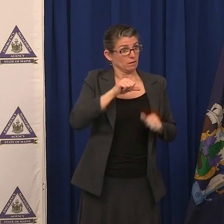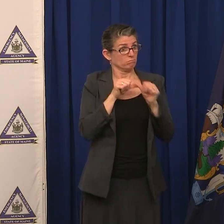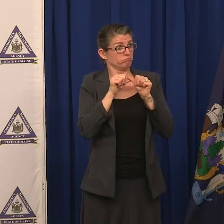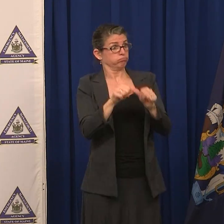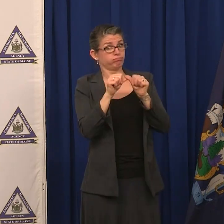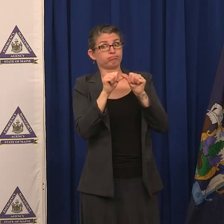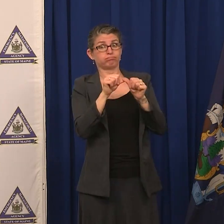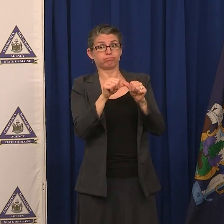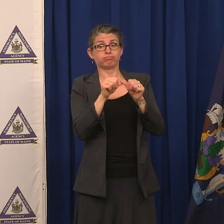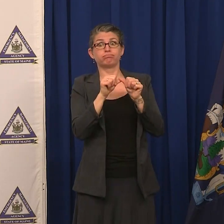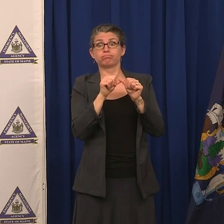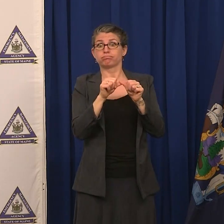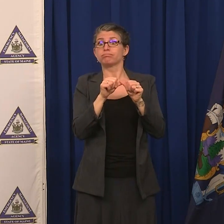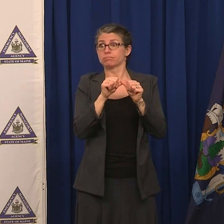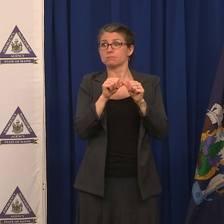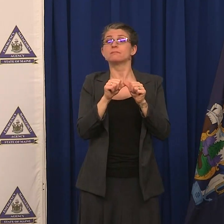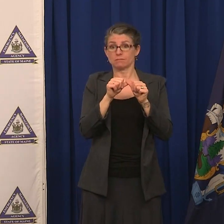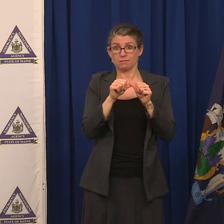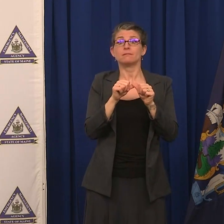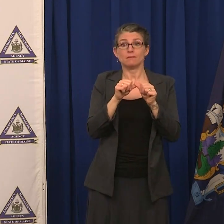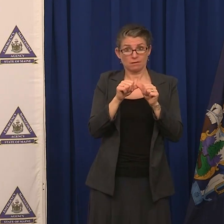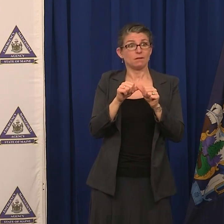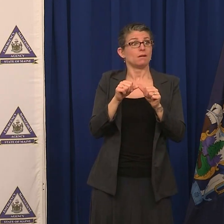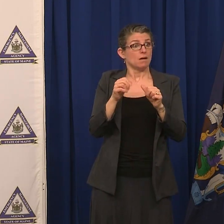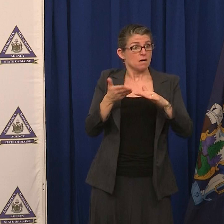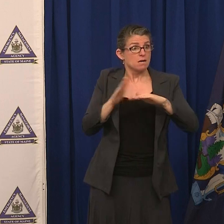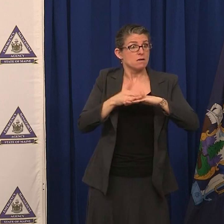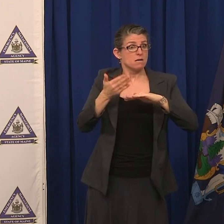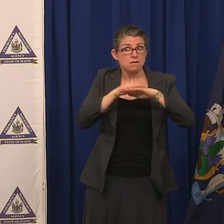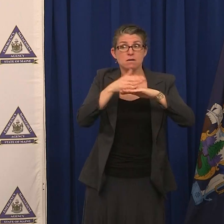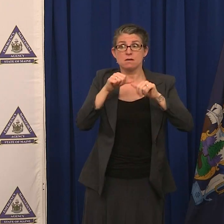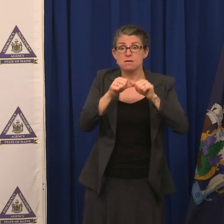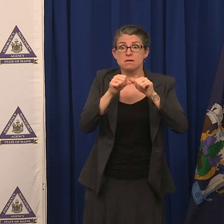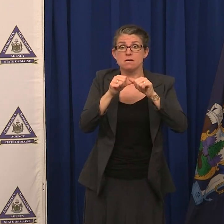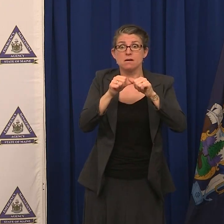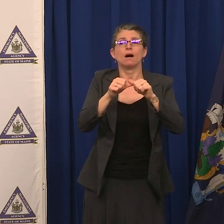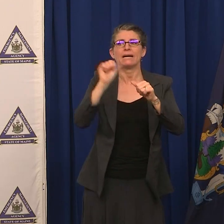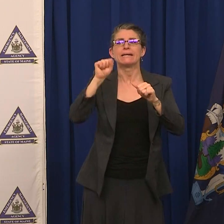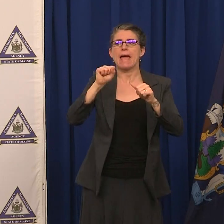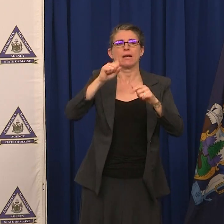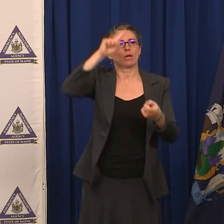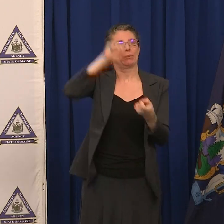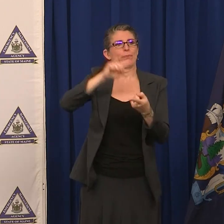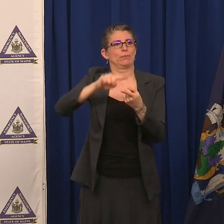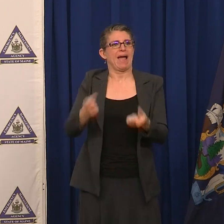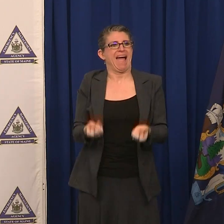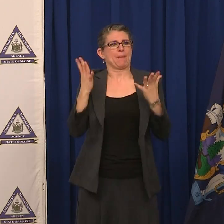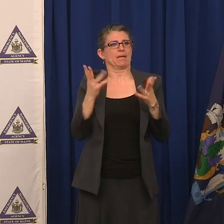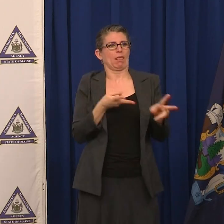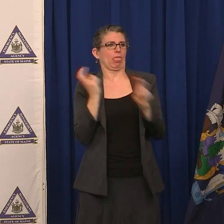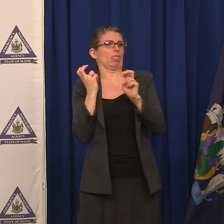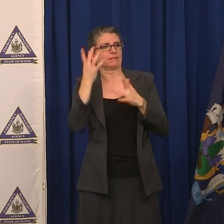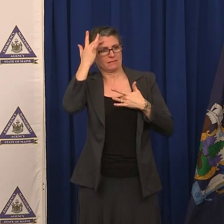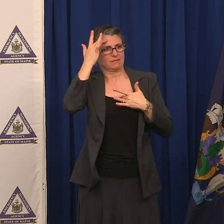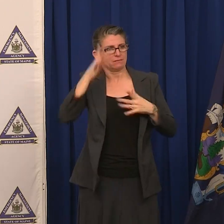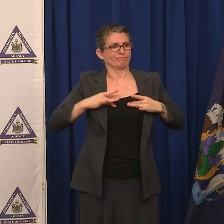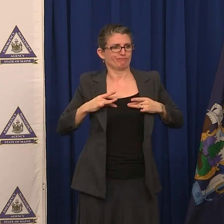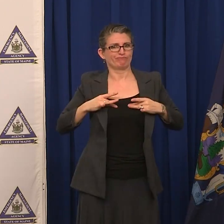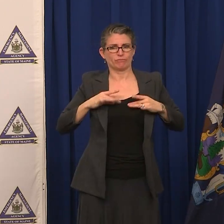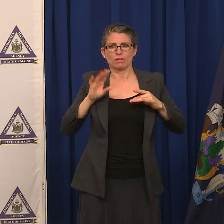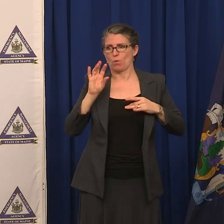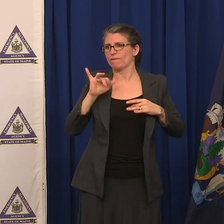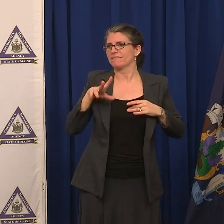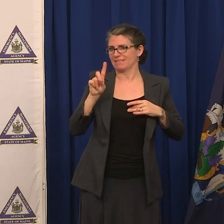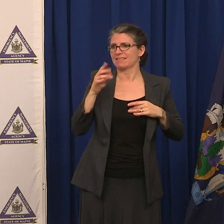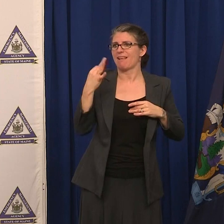physical distancing that's done now, the more physical distancing that's going to have to be done in the future. And so that's kind